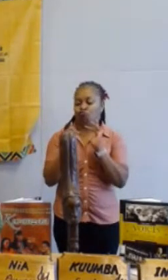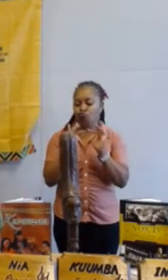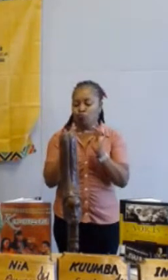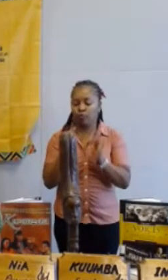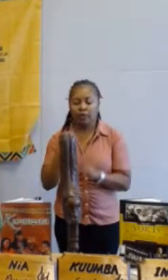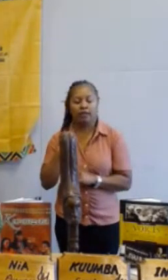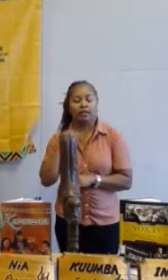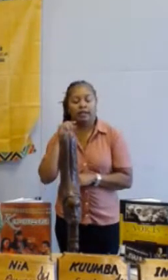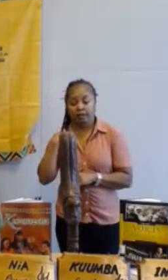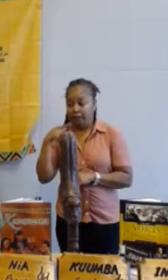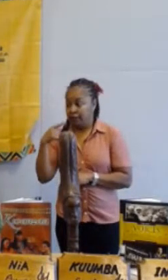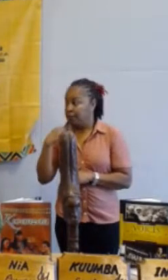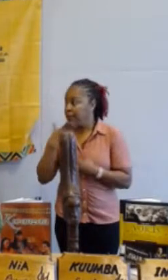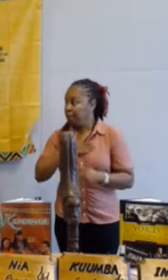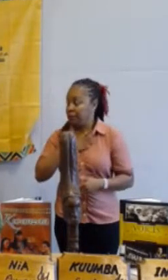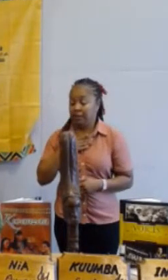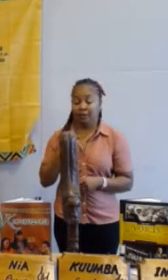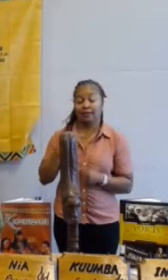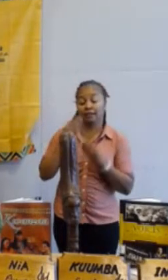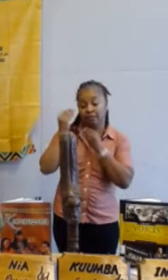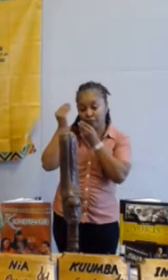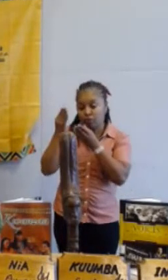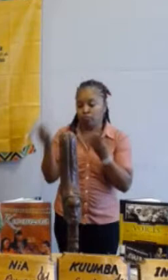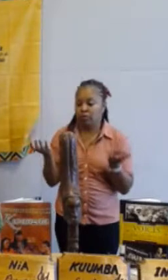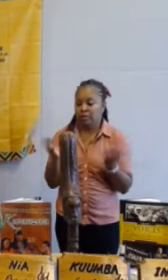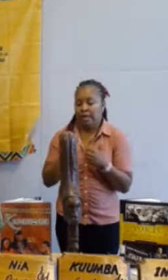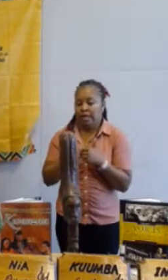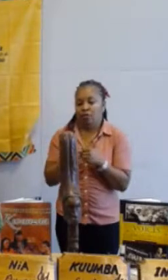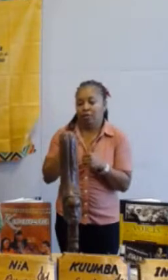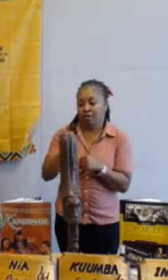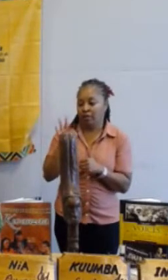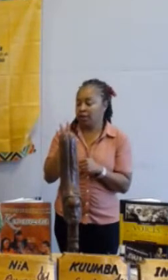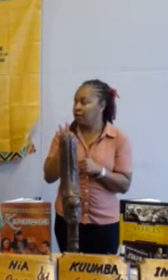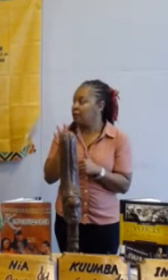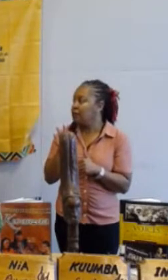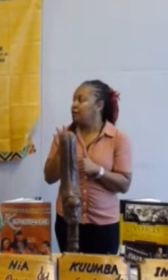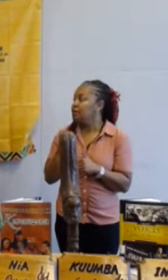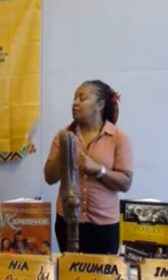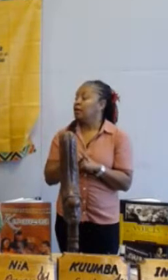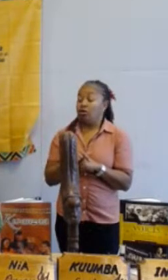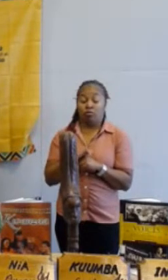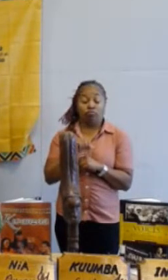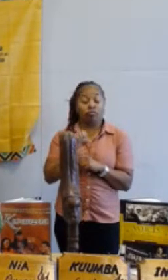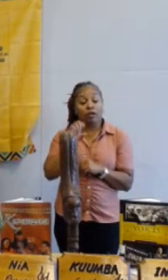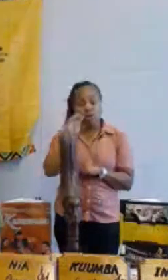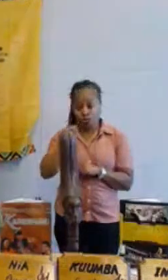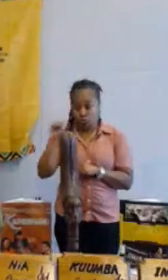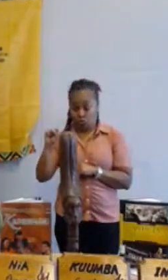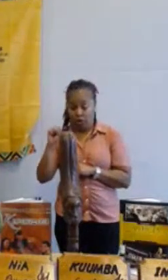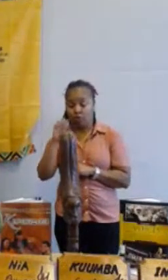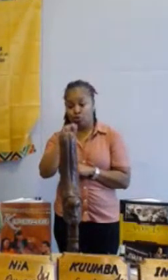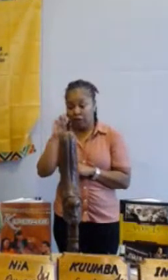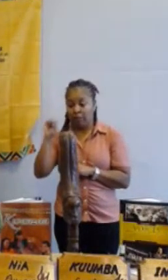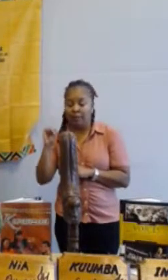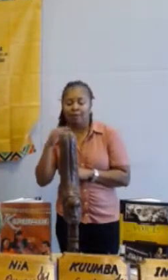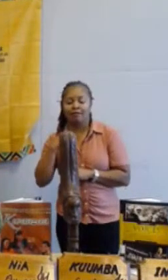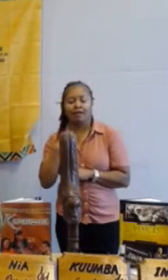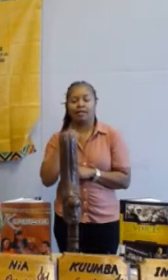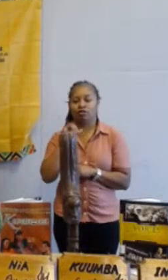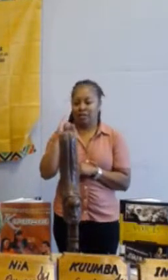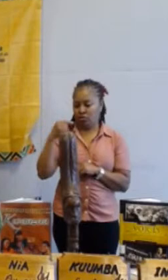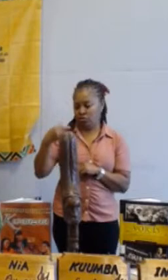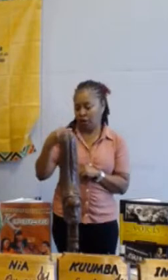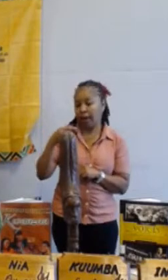they can find it. So on social media, we're Kwanzaa Charlotte. You can find us on Instagram